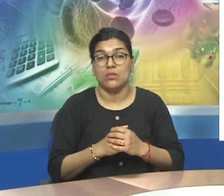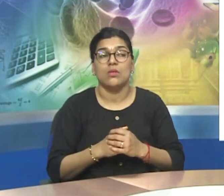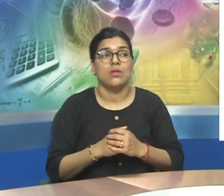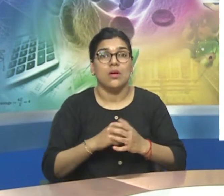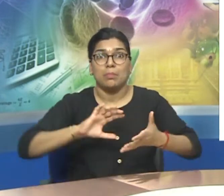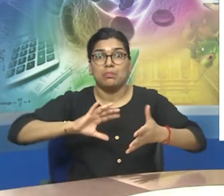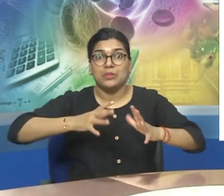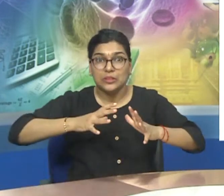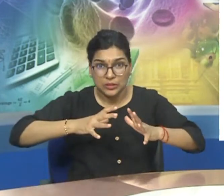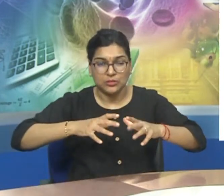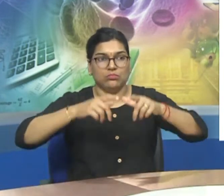Incinerate.